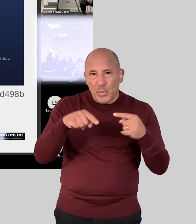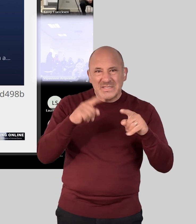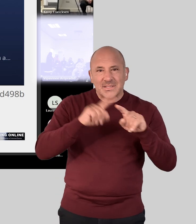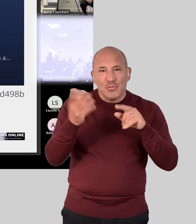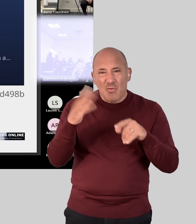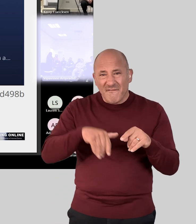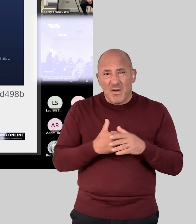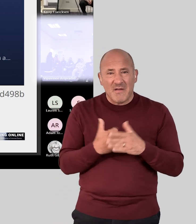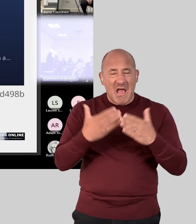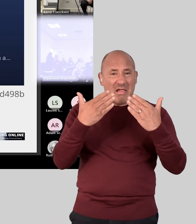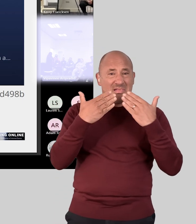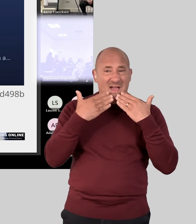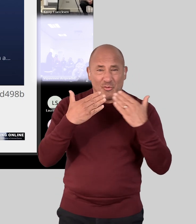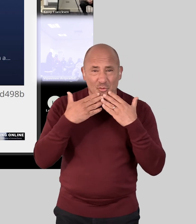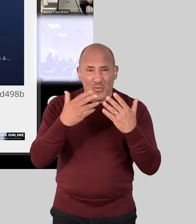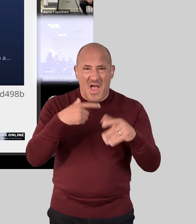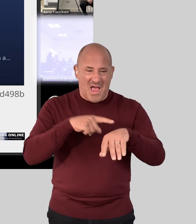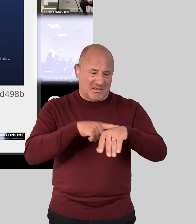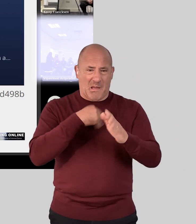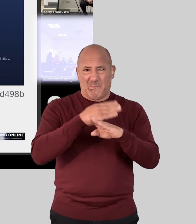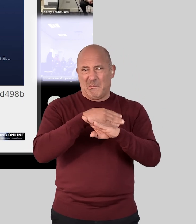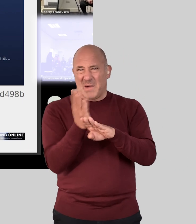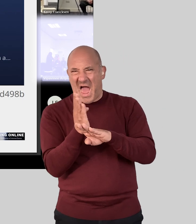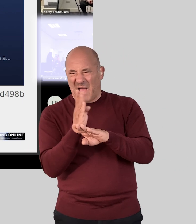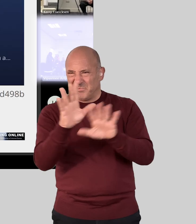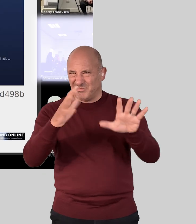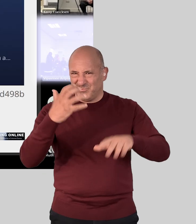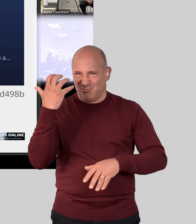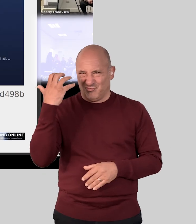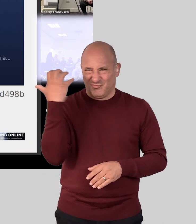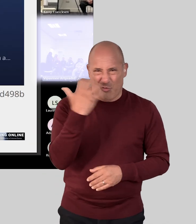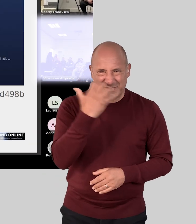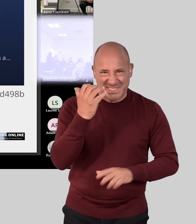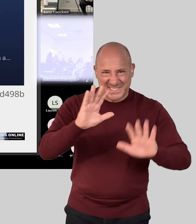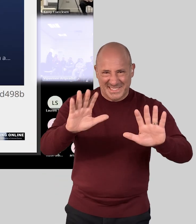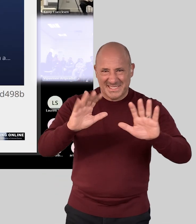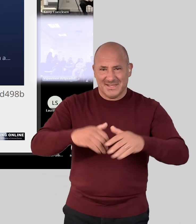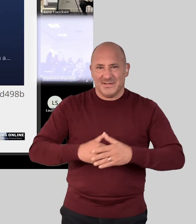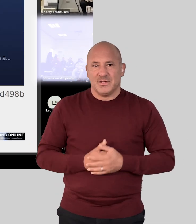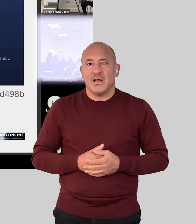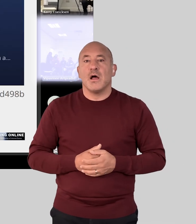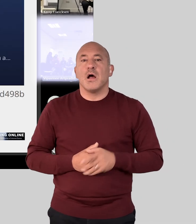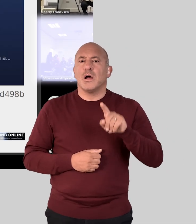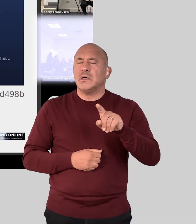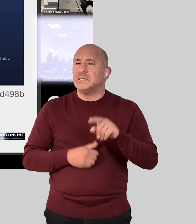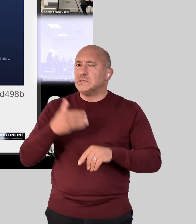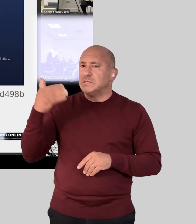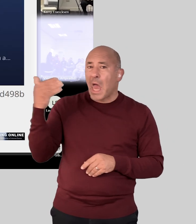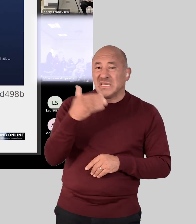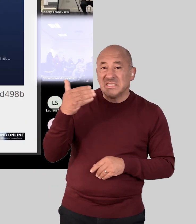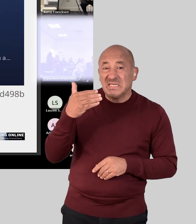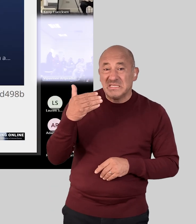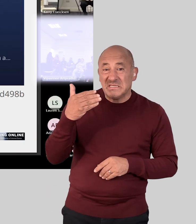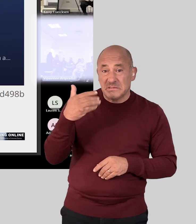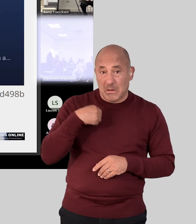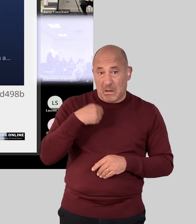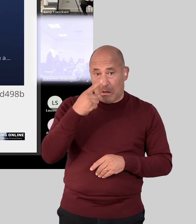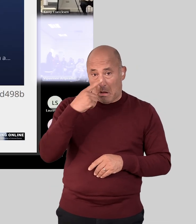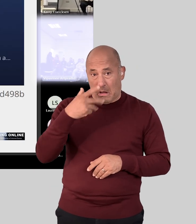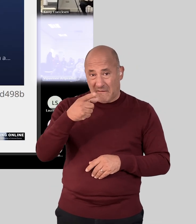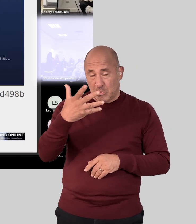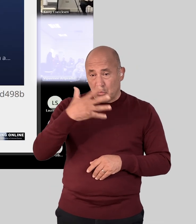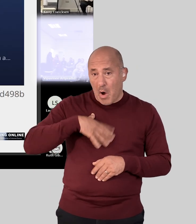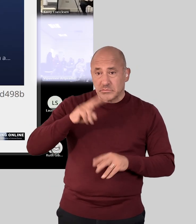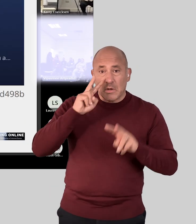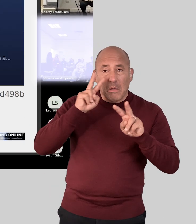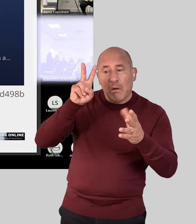breakdown playlist on Spotify. So yeah, any of these resources, then cool. Yeah. So thank you. I'm sorry that we over. Yeah, we missed some of the slides.